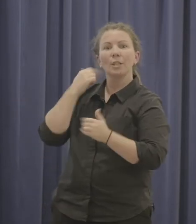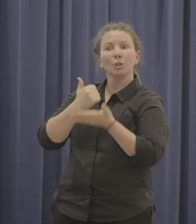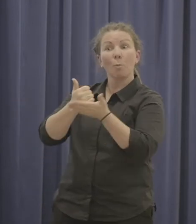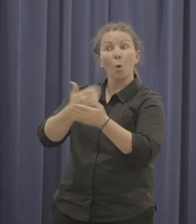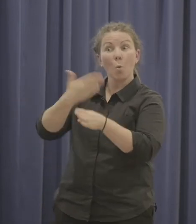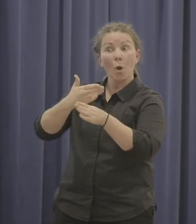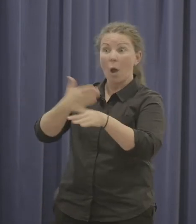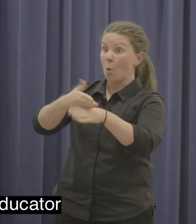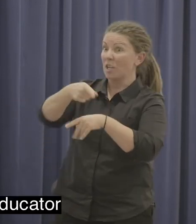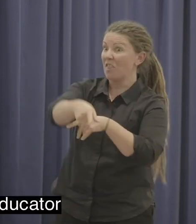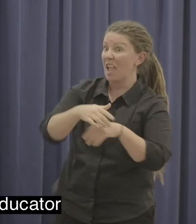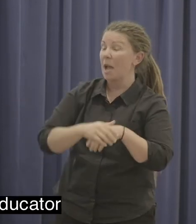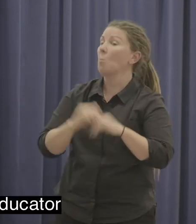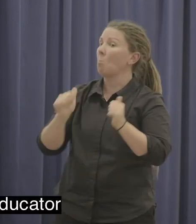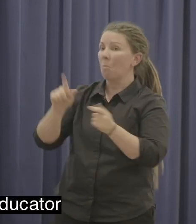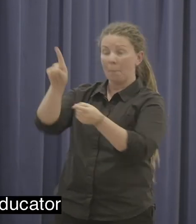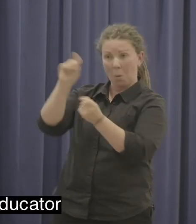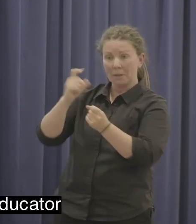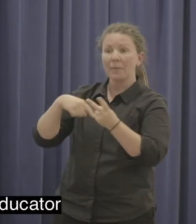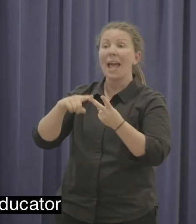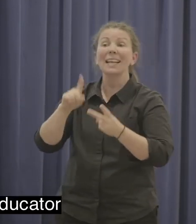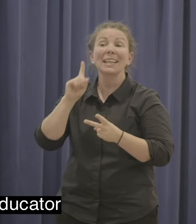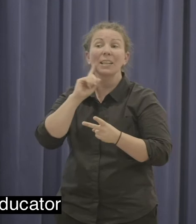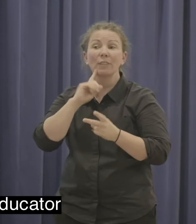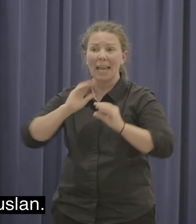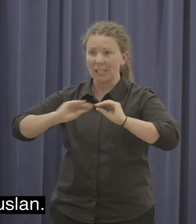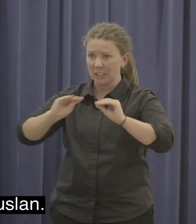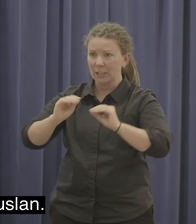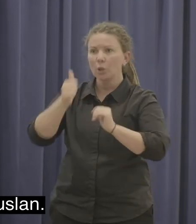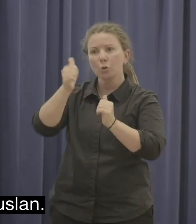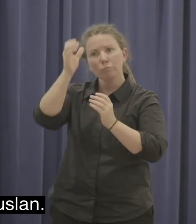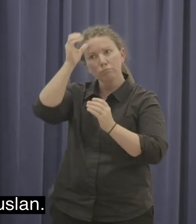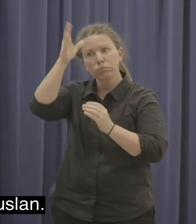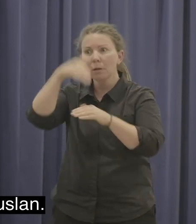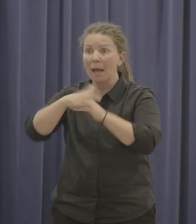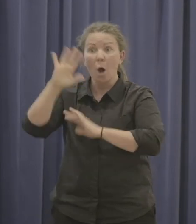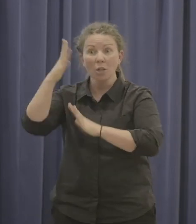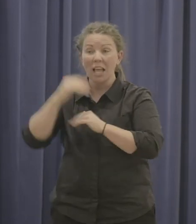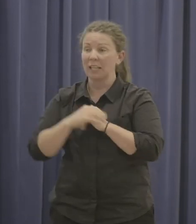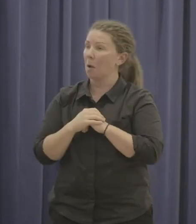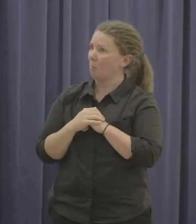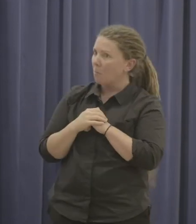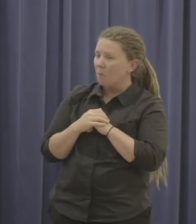worker. They also employed a hearing educator that had good knowledge of Auslan.